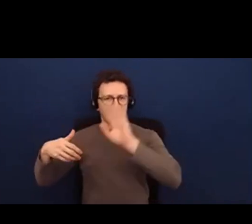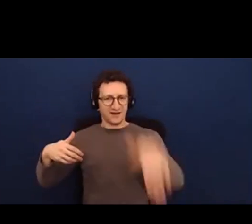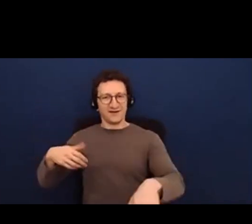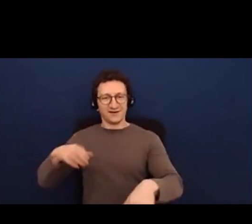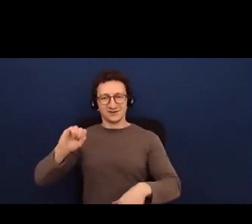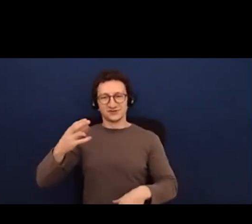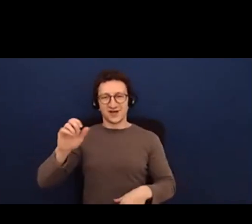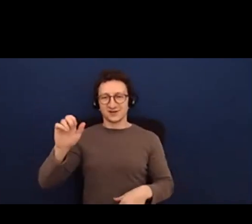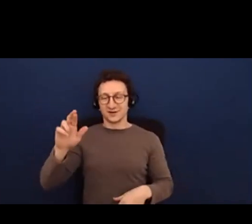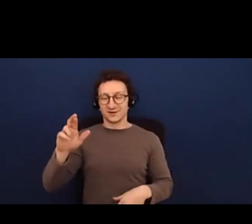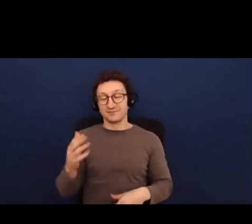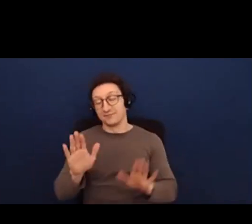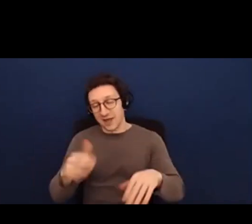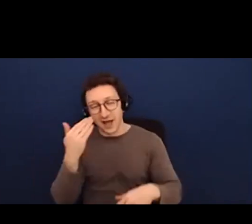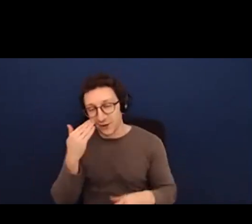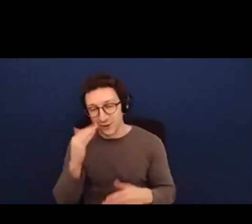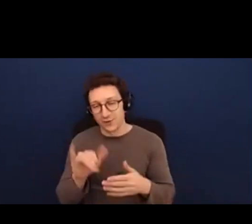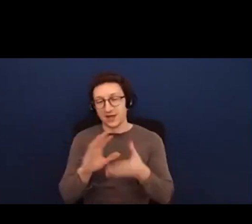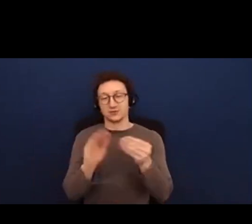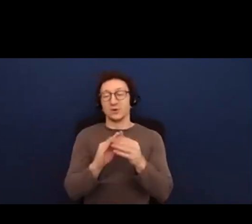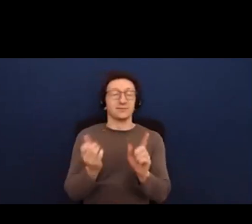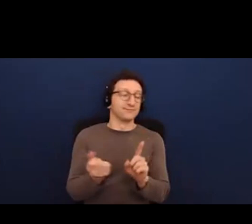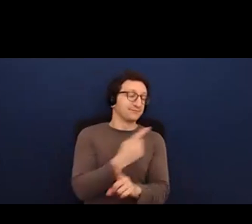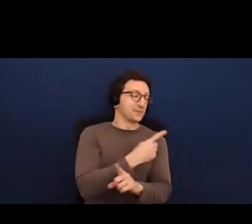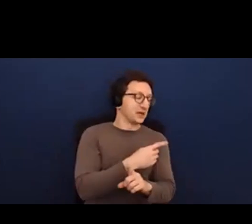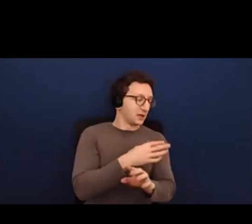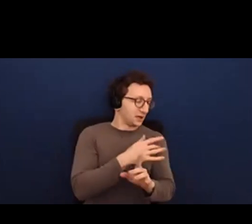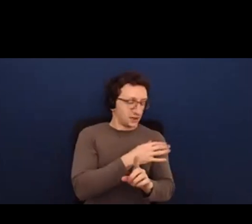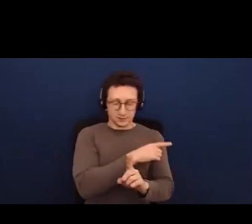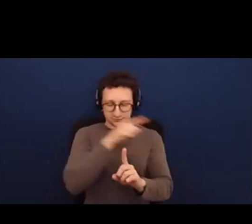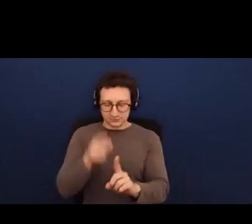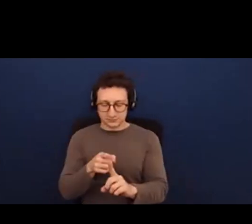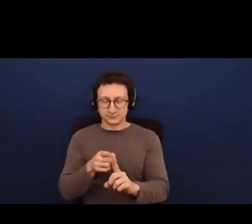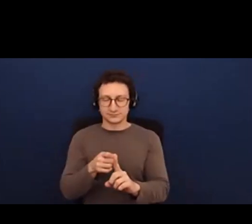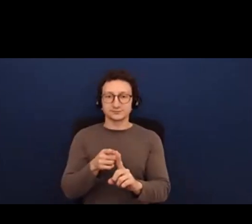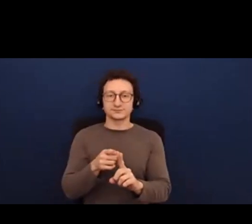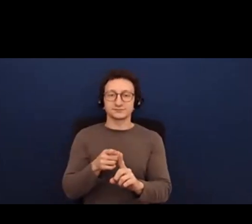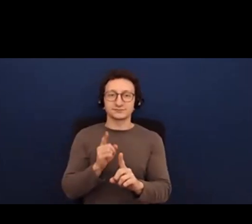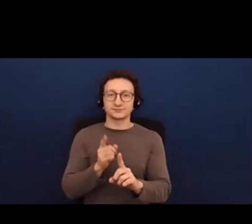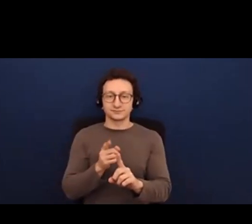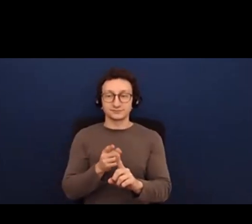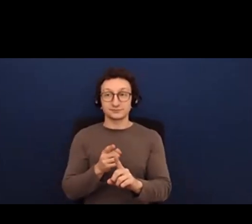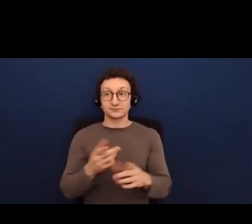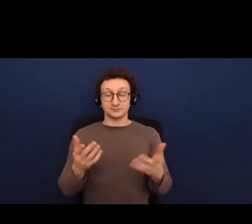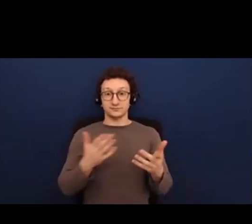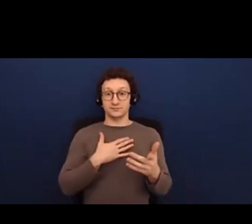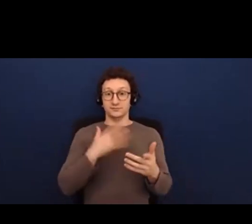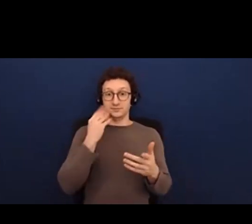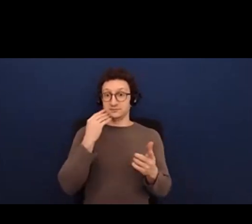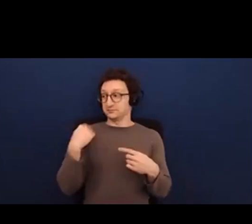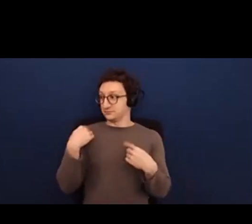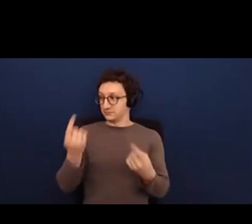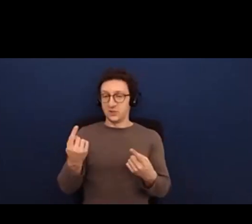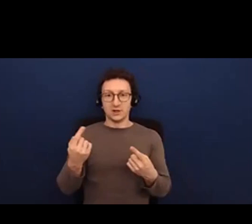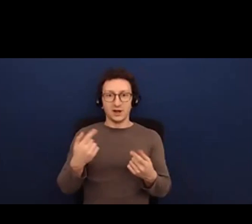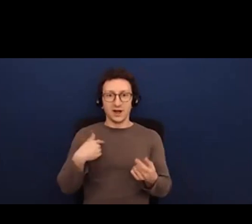Kaplan, but I didn't finish what I was saying, because what has happened to me is I have moved